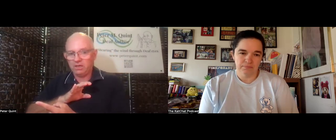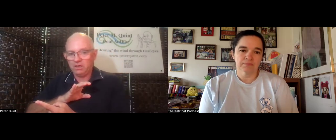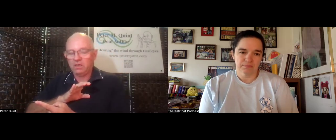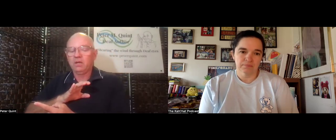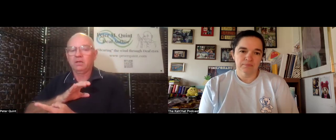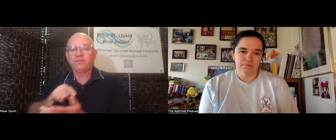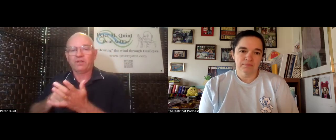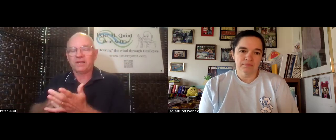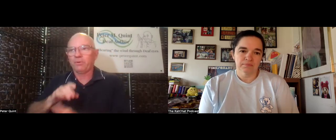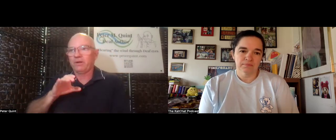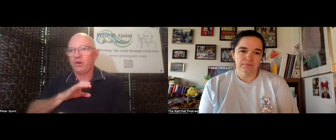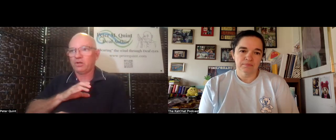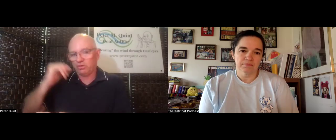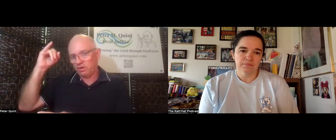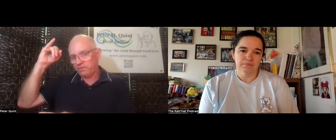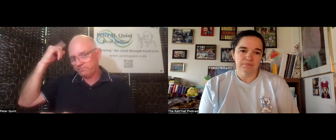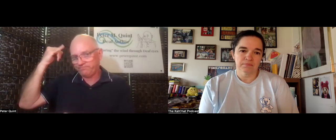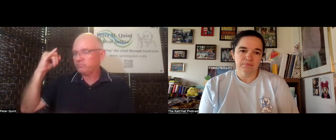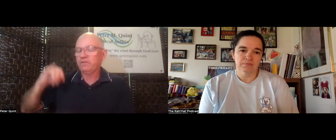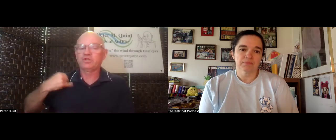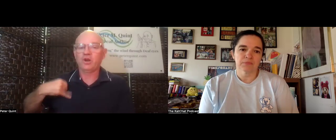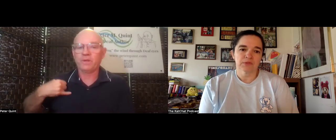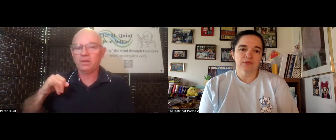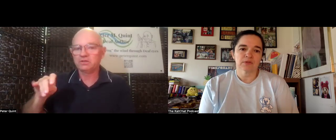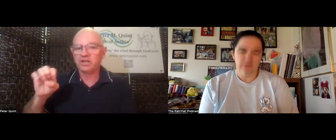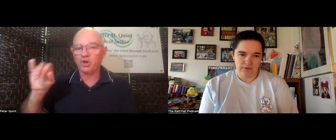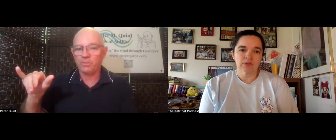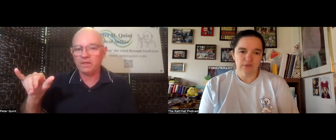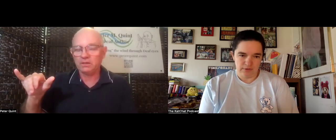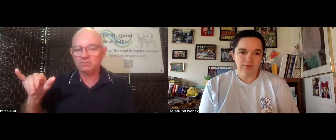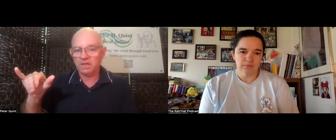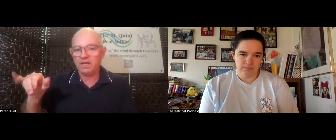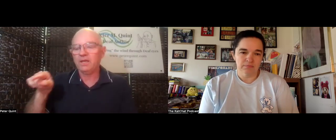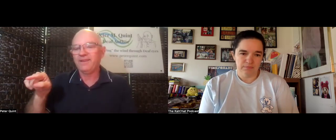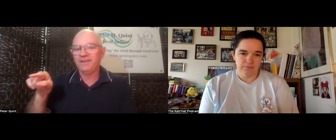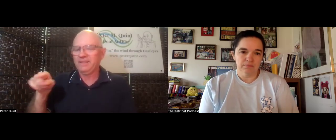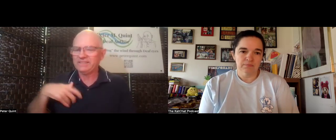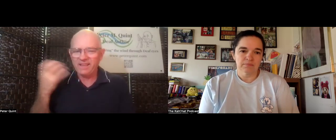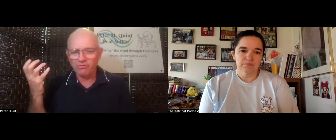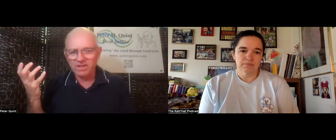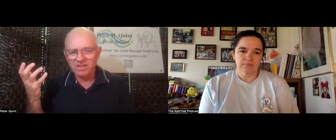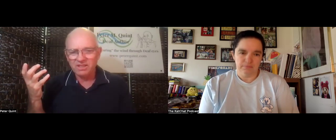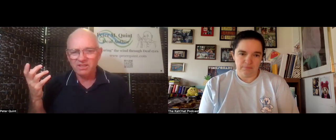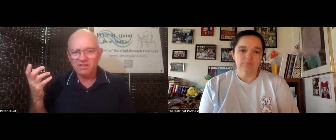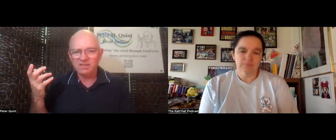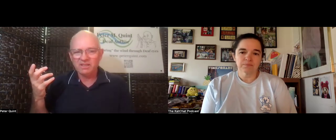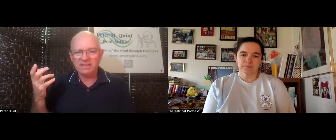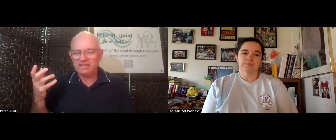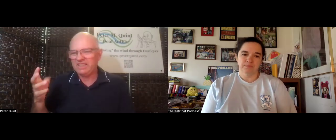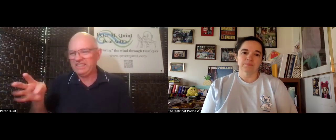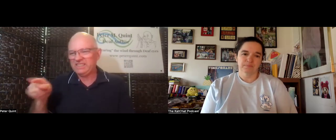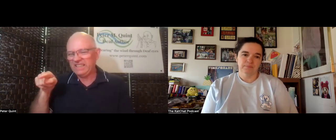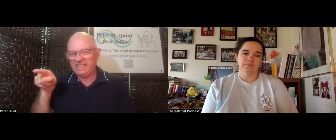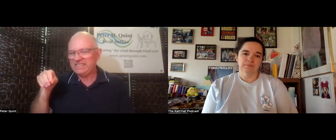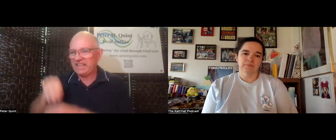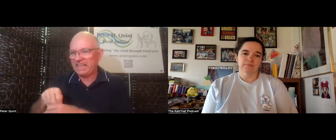Okay. For example, character of Jeremy. Jeremy. Okay. He's angry.